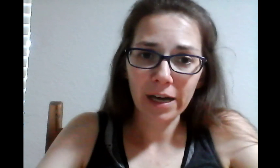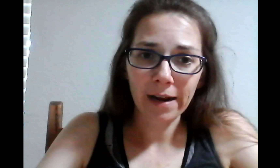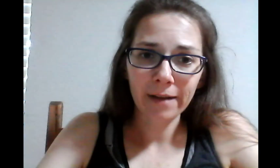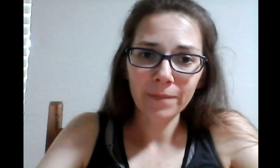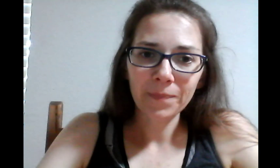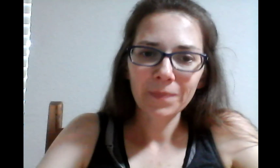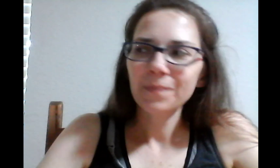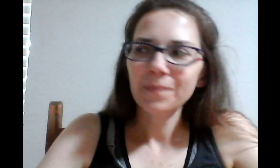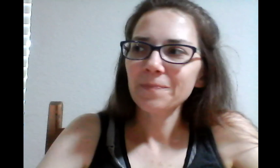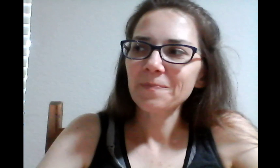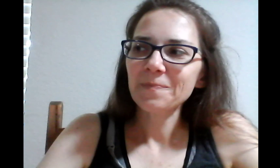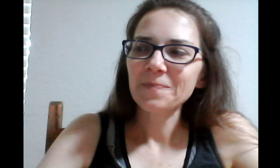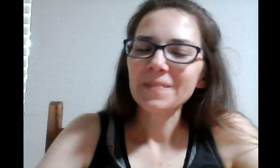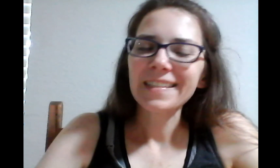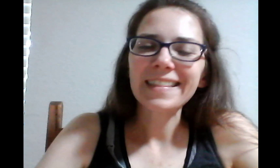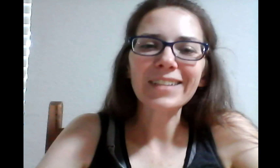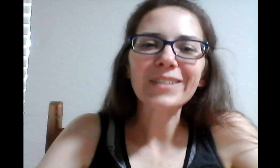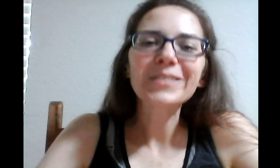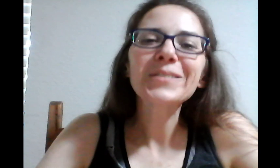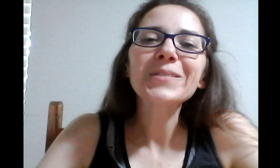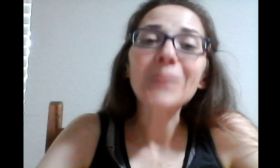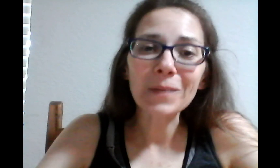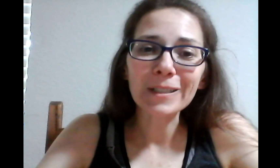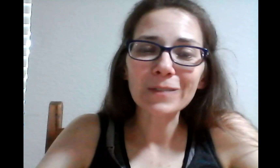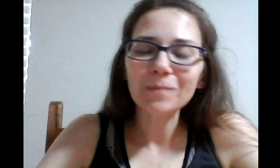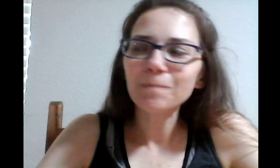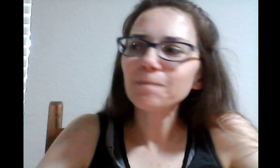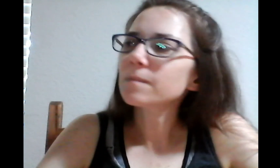it. Thank y'all so much.